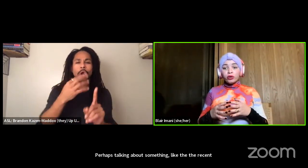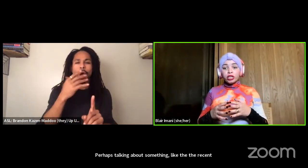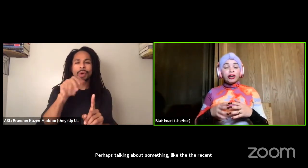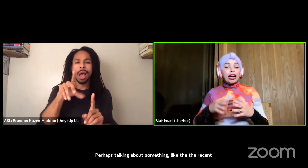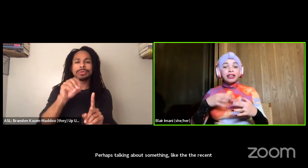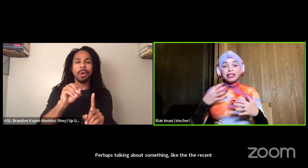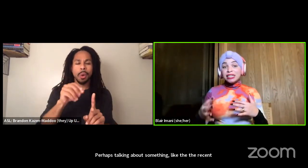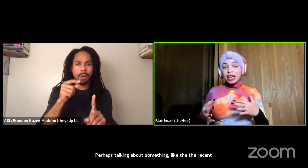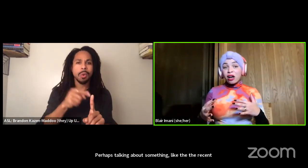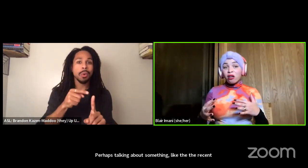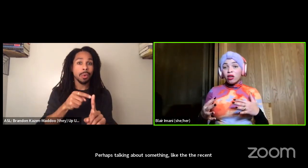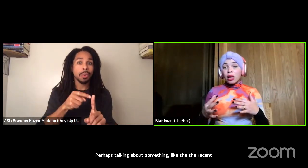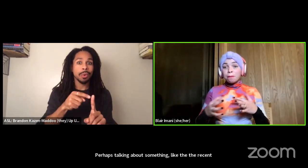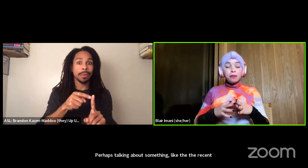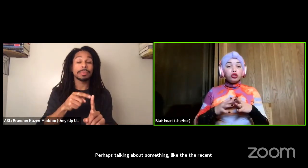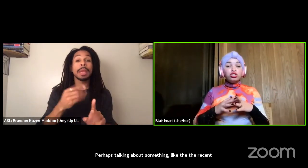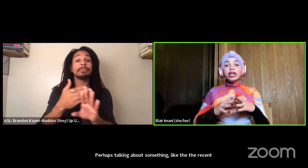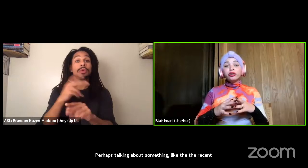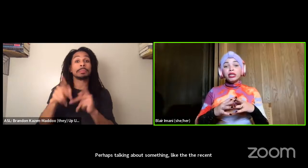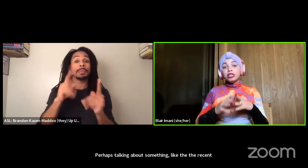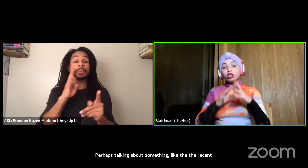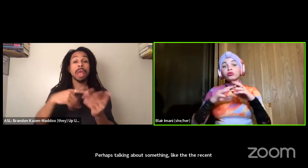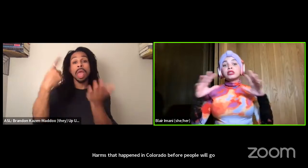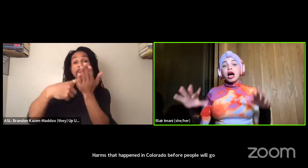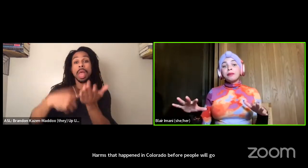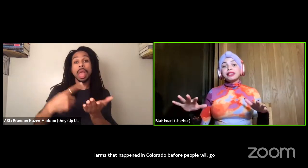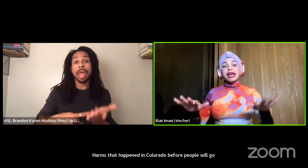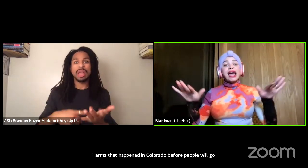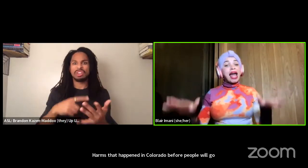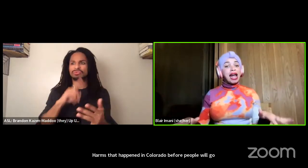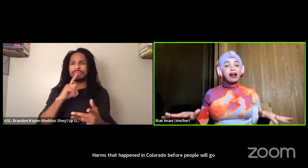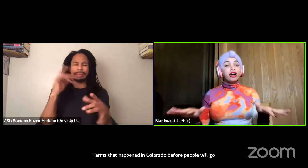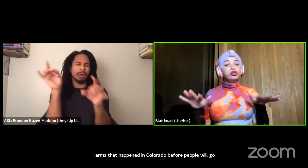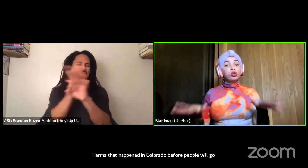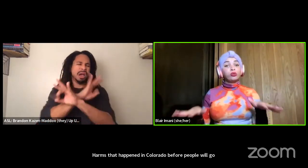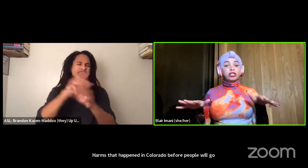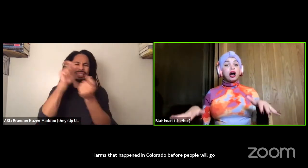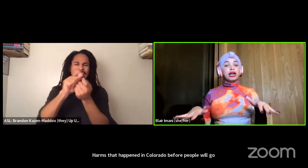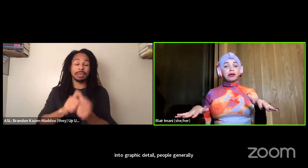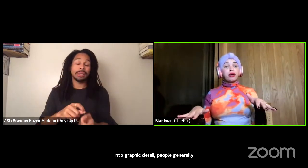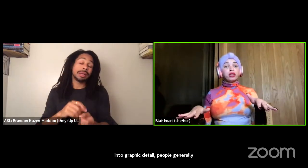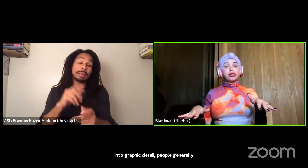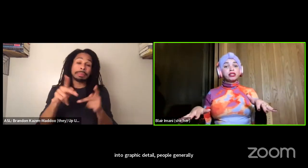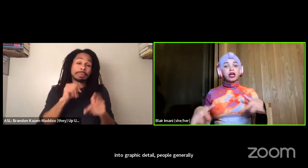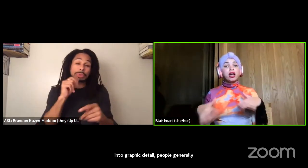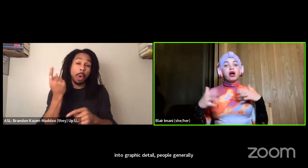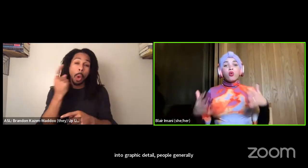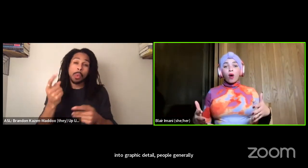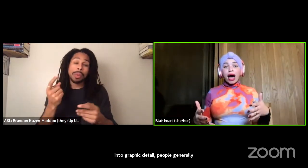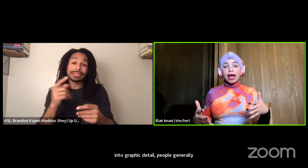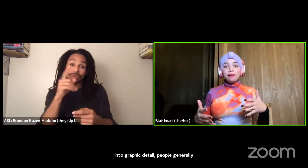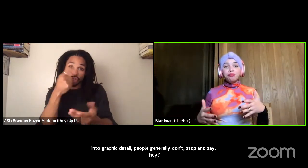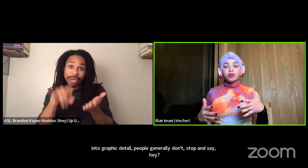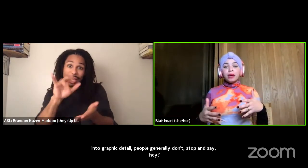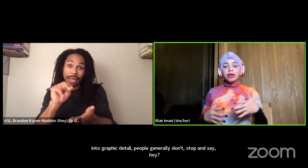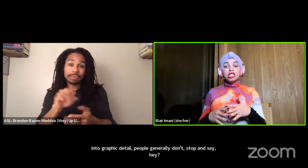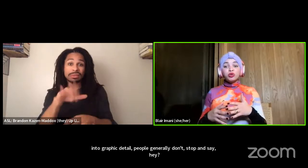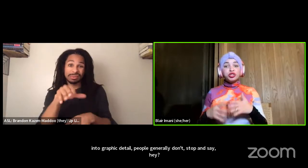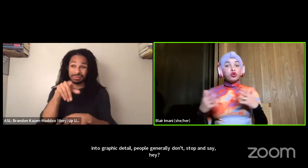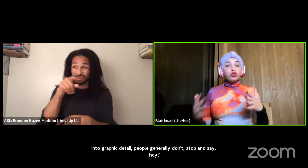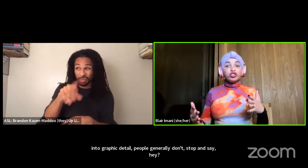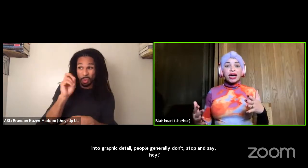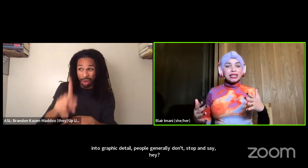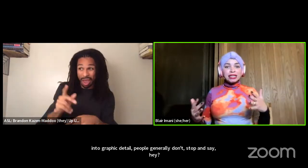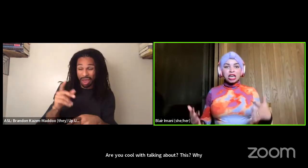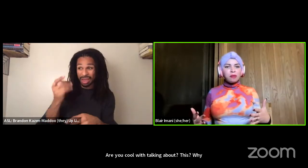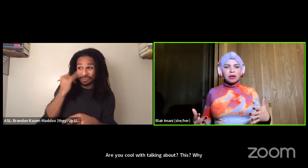before people will go into graphic detail, people generally don't stop and say, hey, are you cool with talking about this? Why?